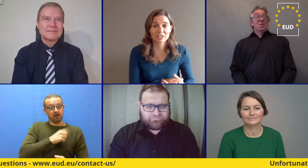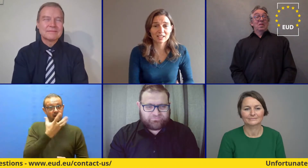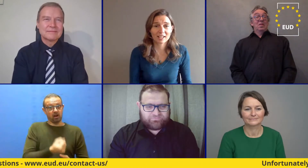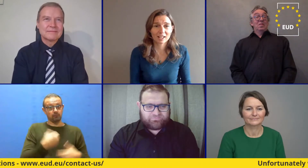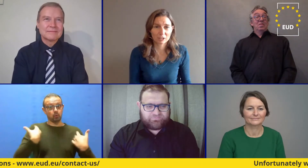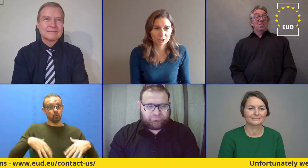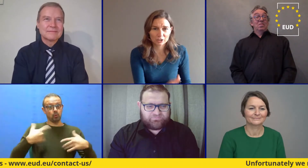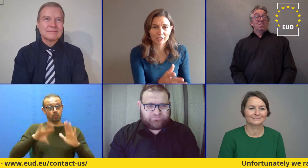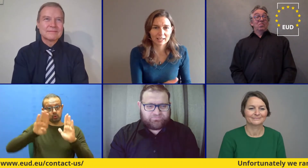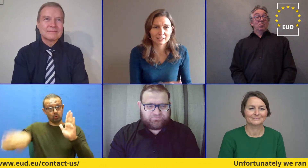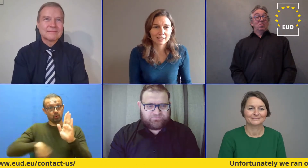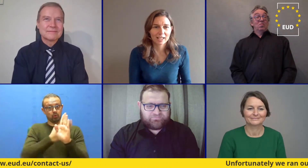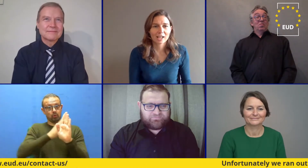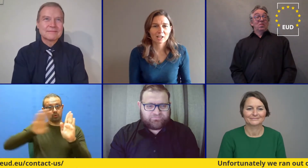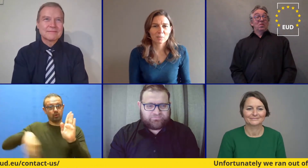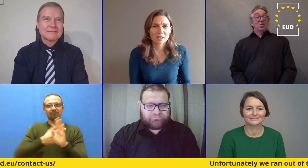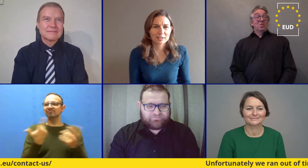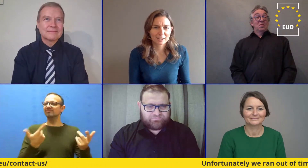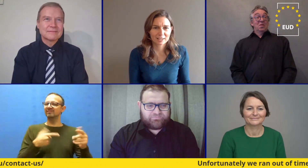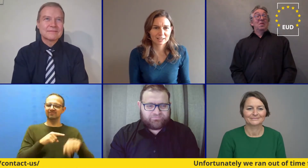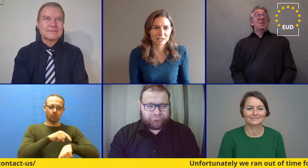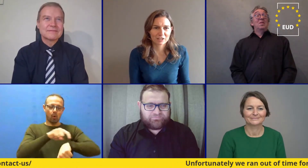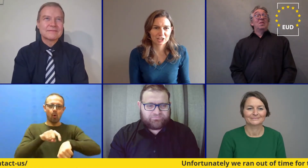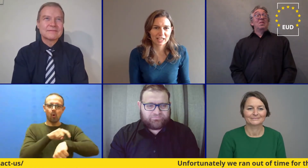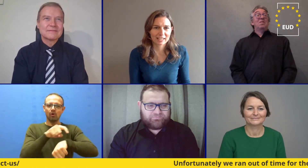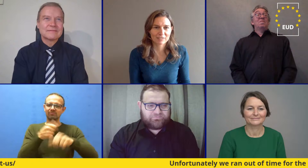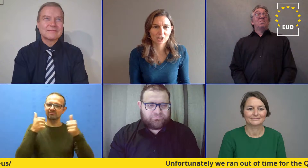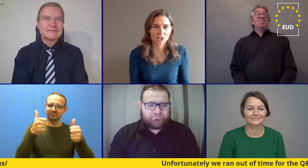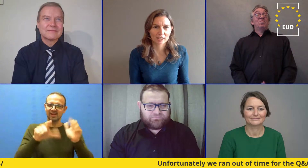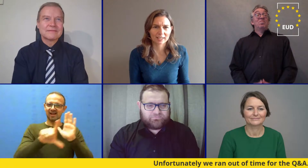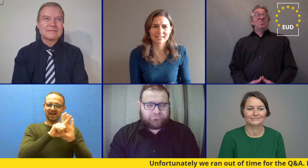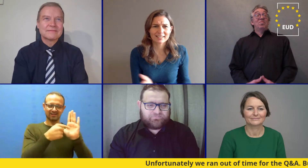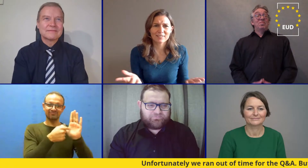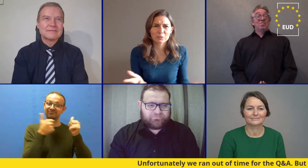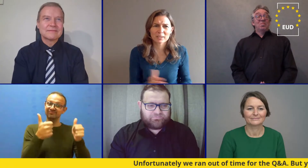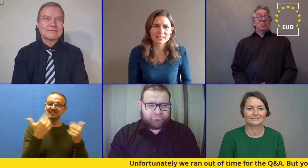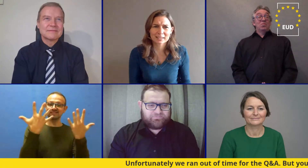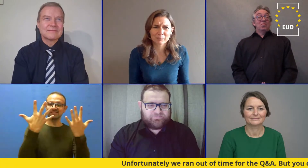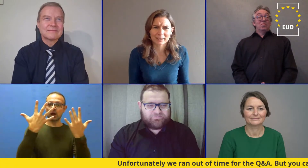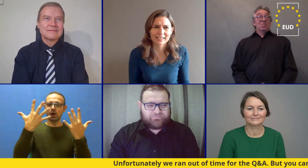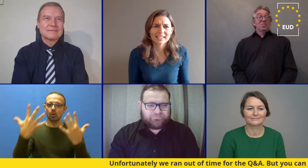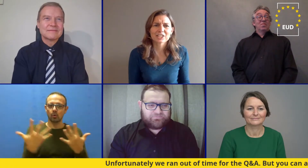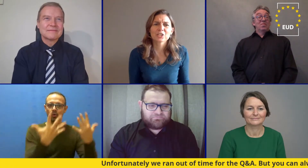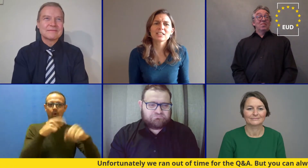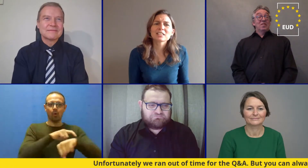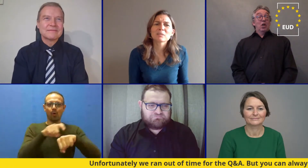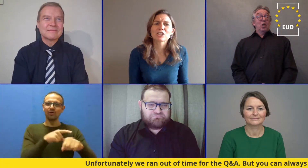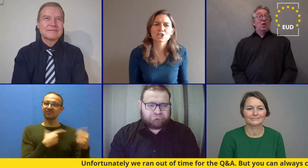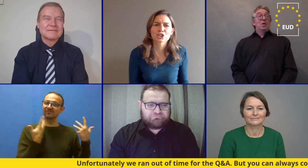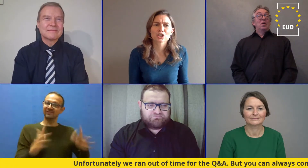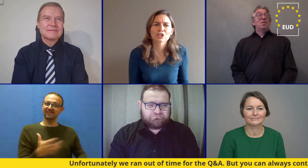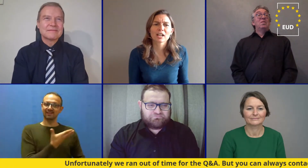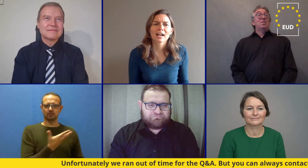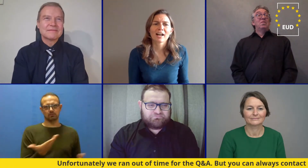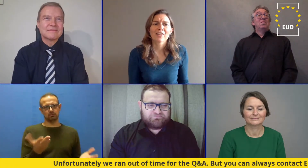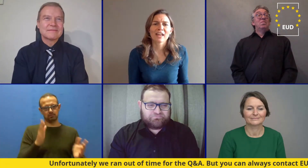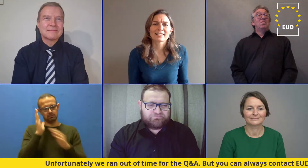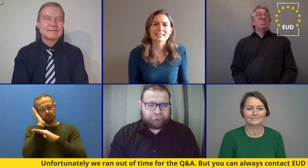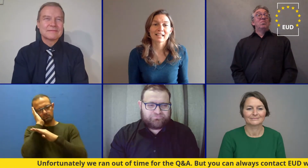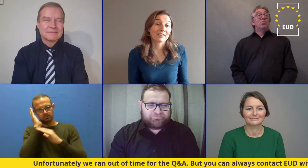interpretation. Look and come on to television at 11 o'clock at night, and everyone is sleeping. So you need to make sure that, and